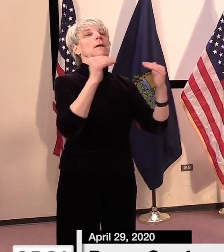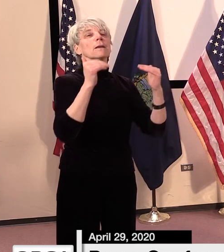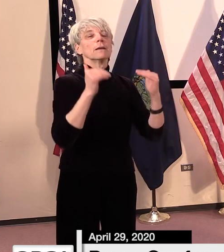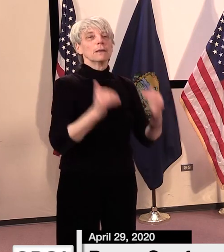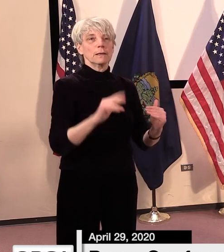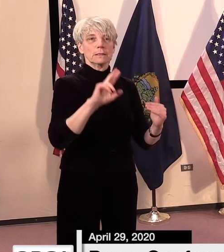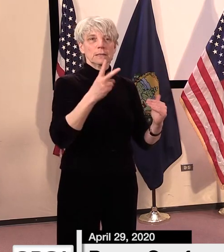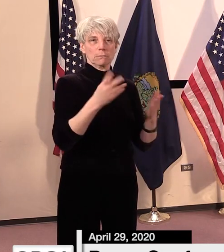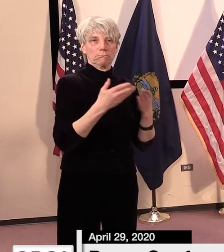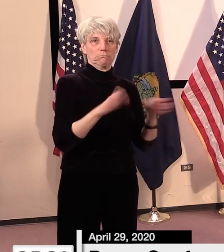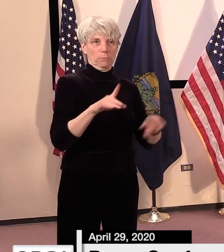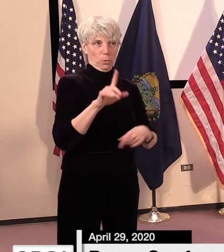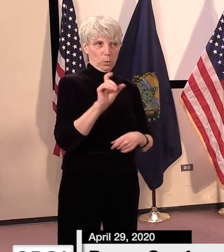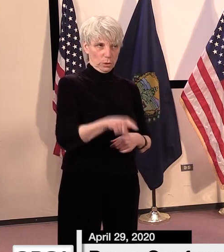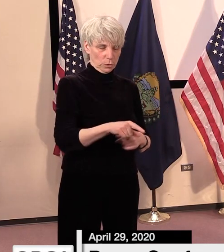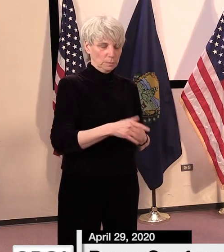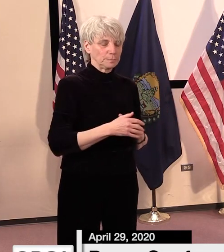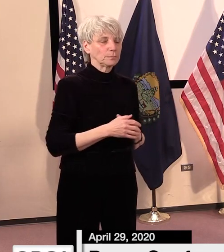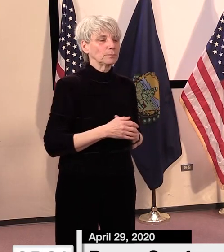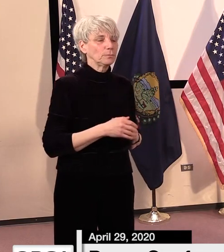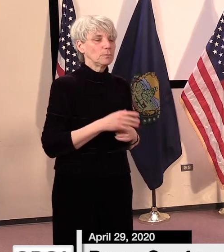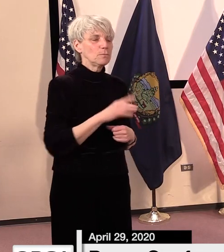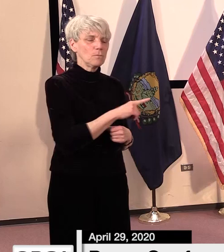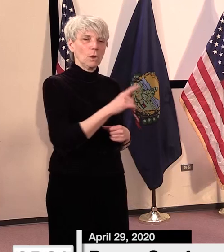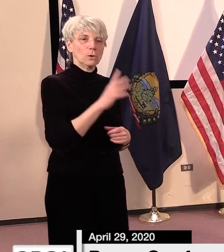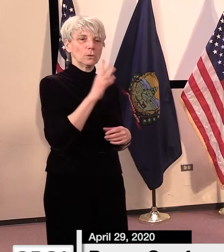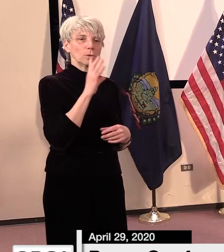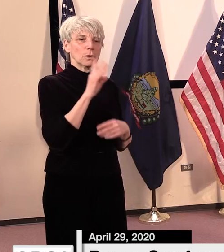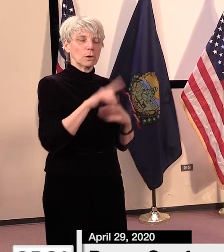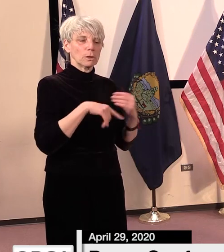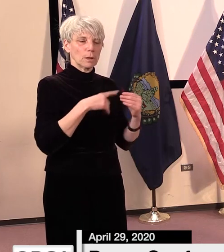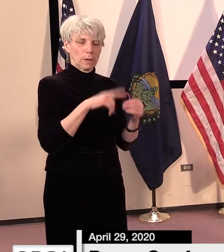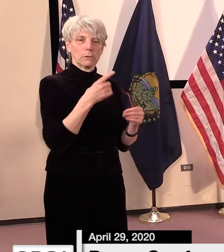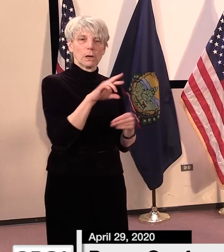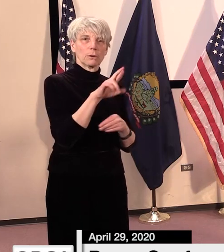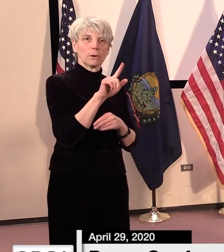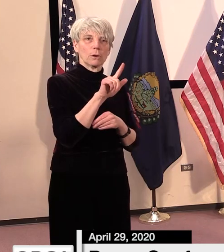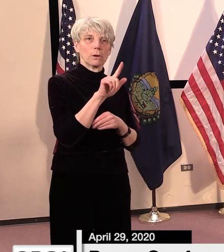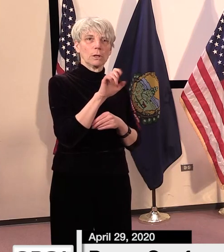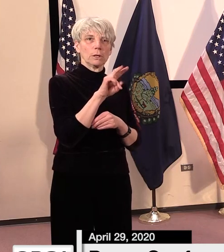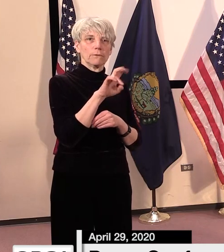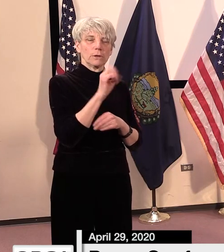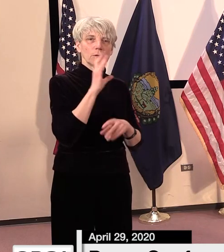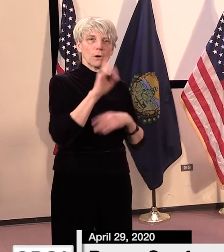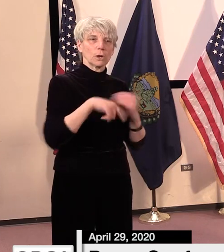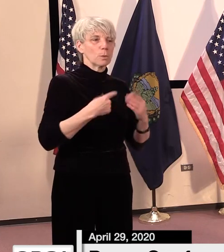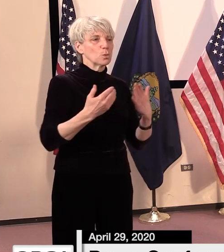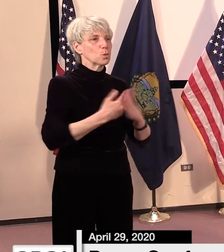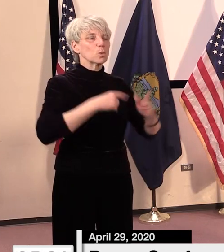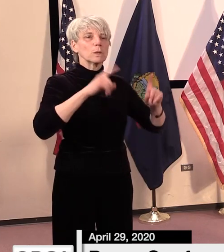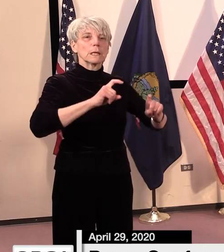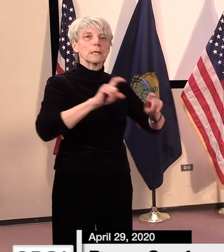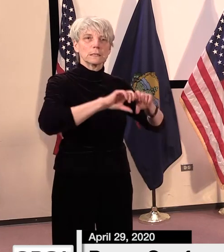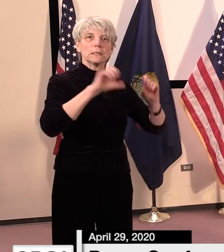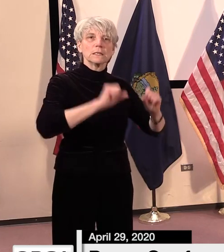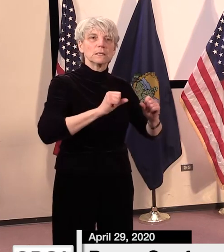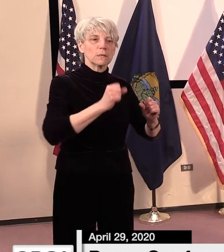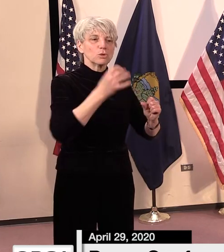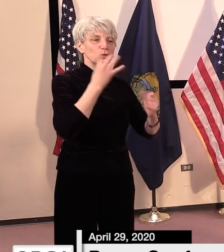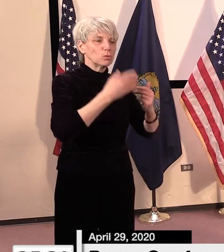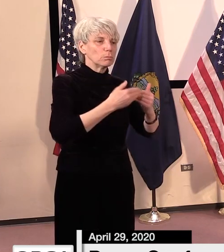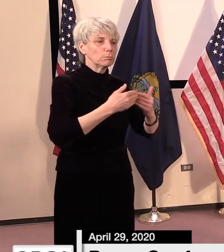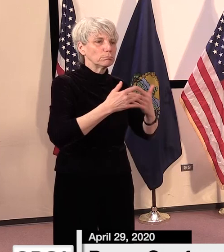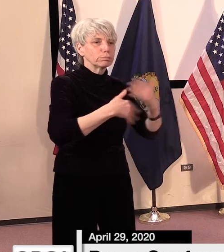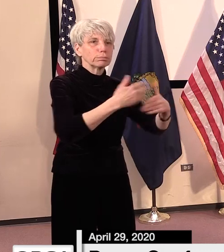system that you're working to roll out over the next several weeks, is that something you developed here in